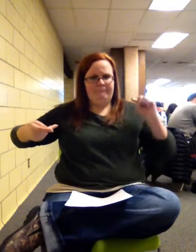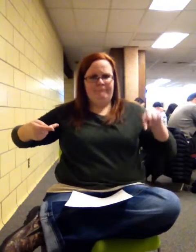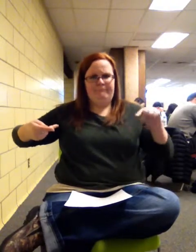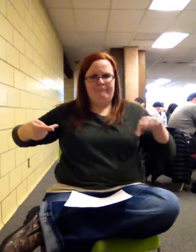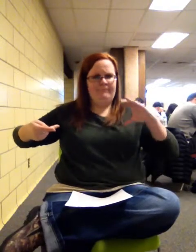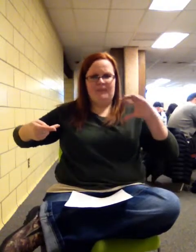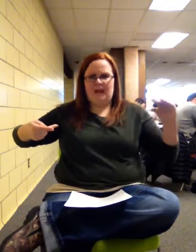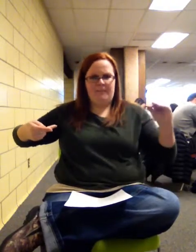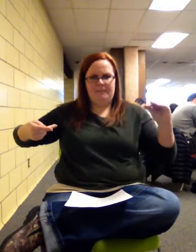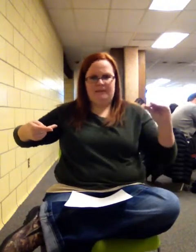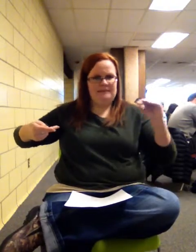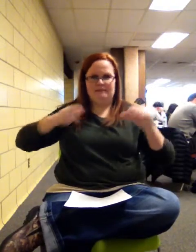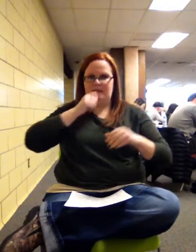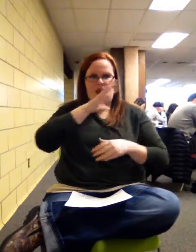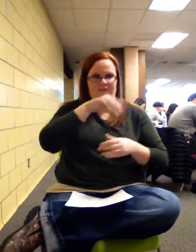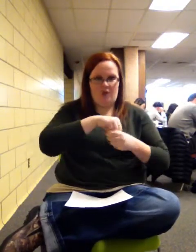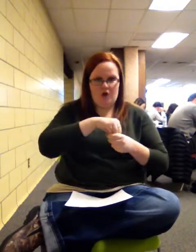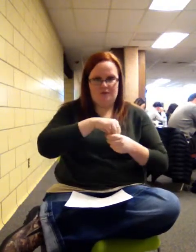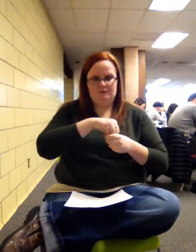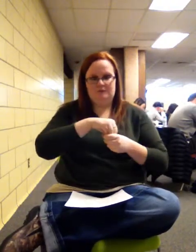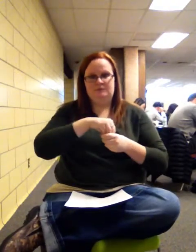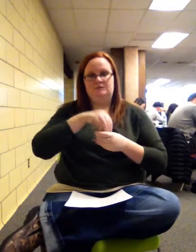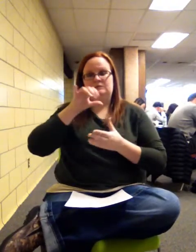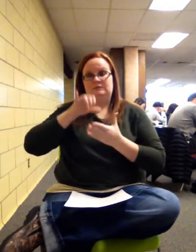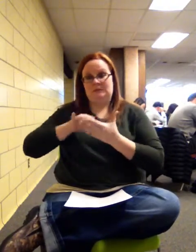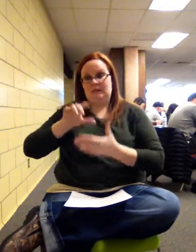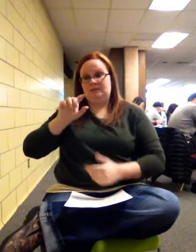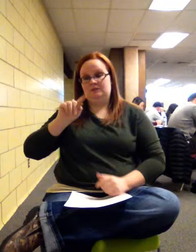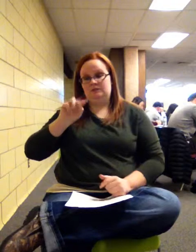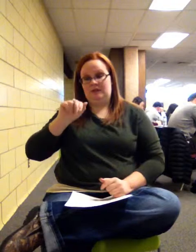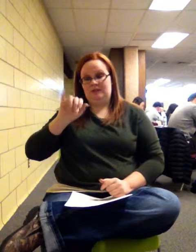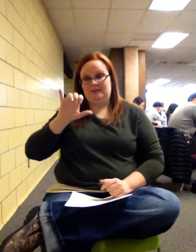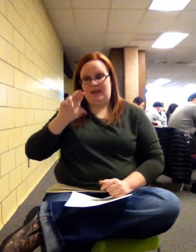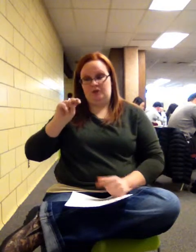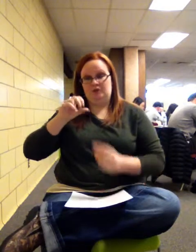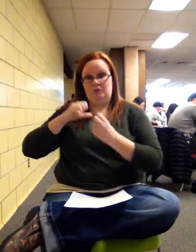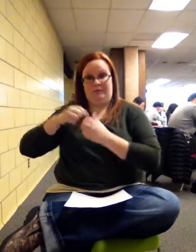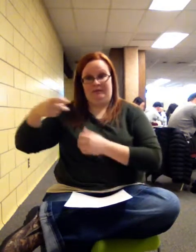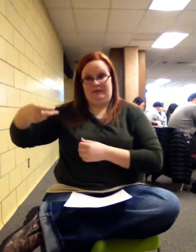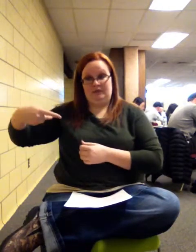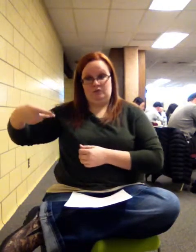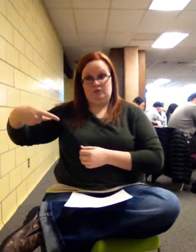between two savers. So that's the difference between the primary market and the secondary market.